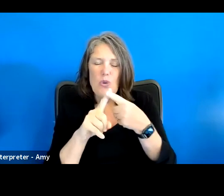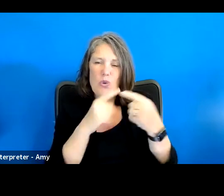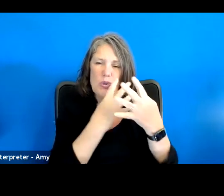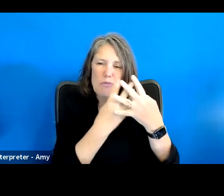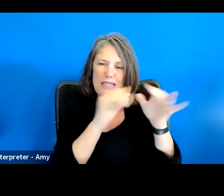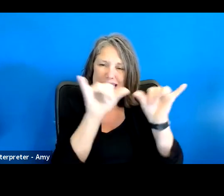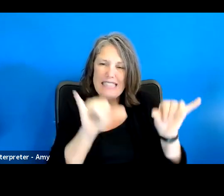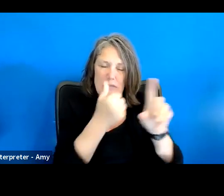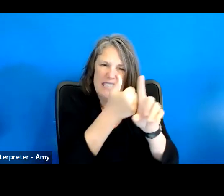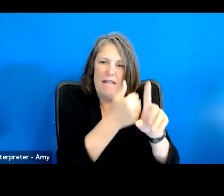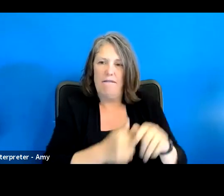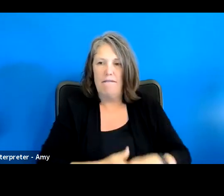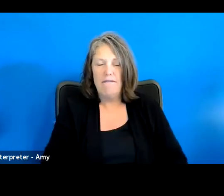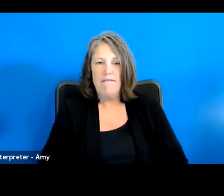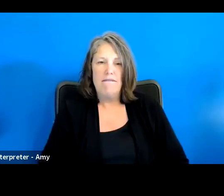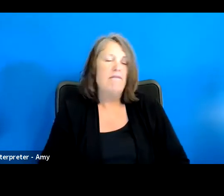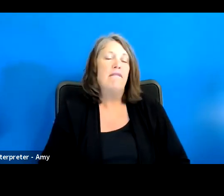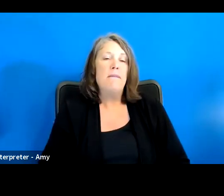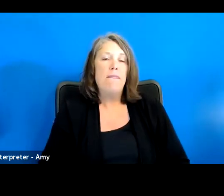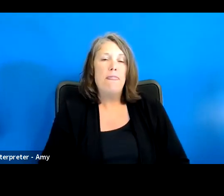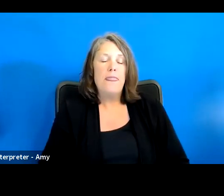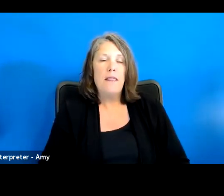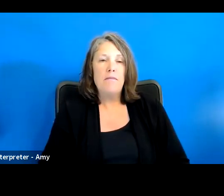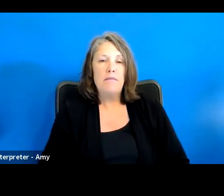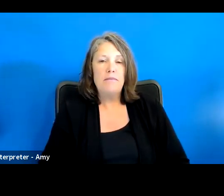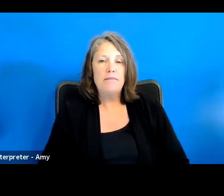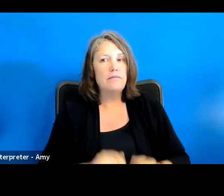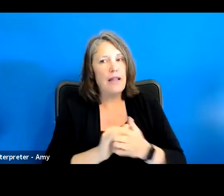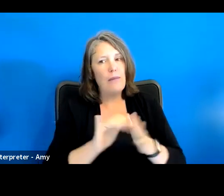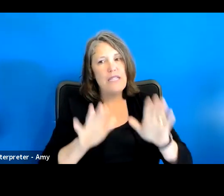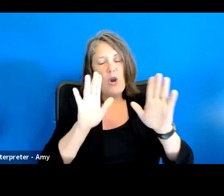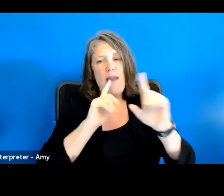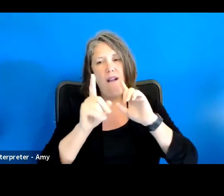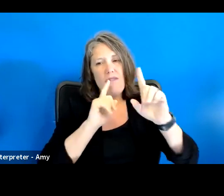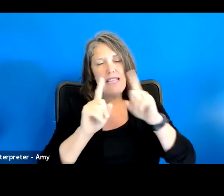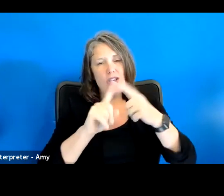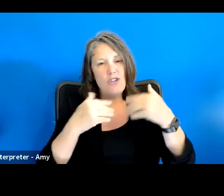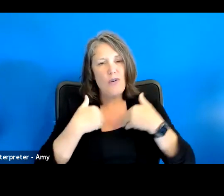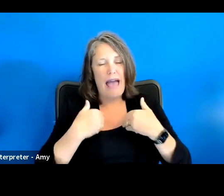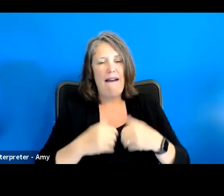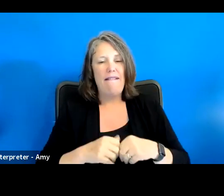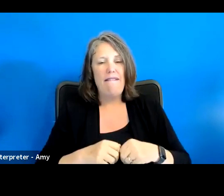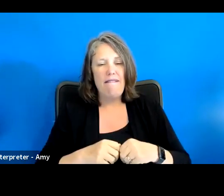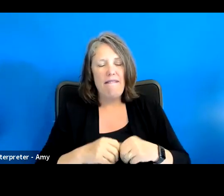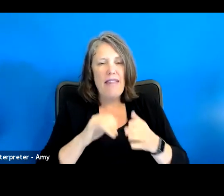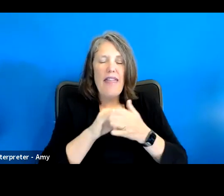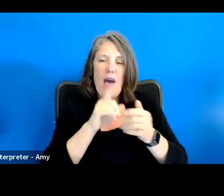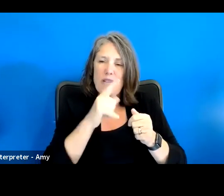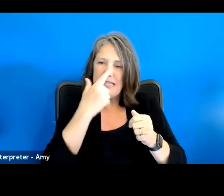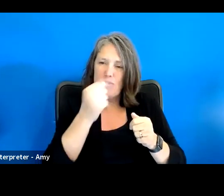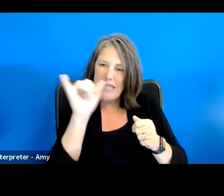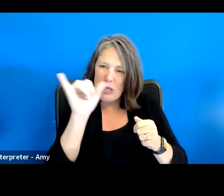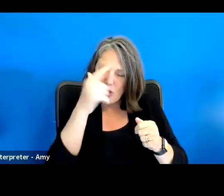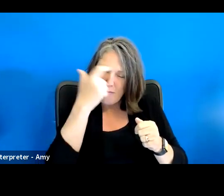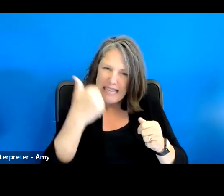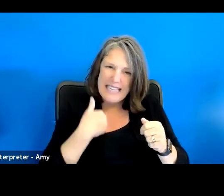system itself. And that was a great conversation to have. And that was interesting too, because